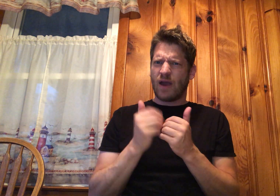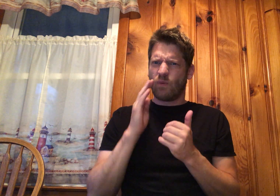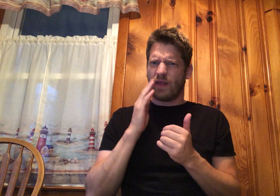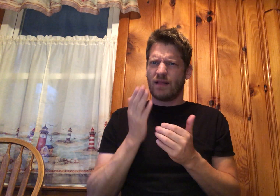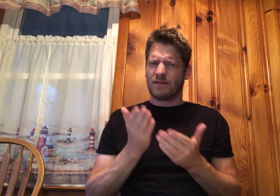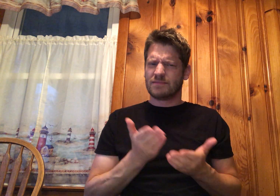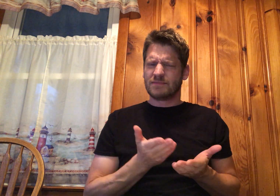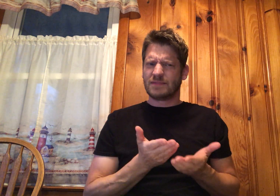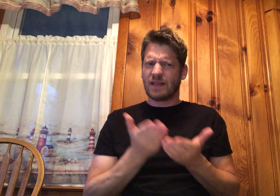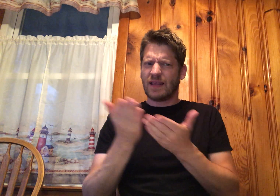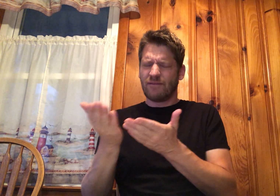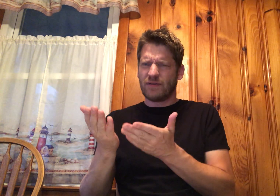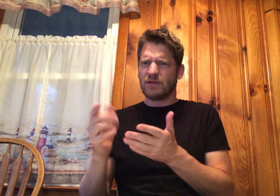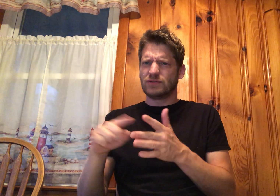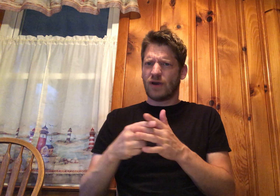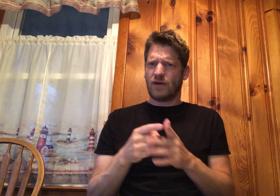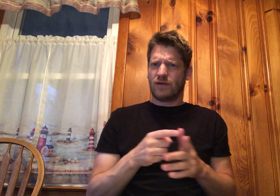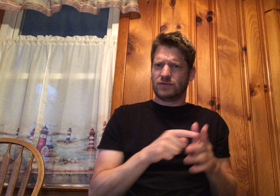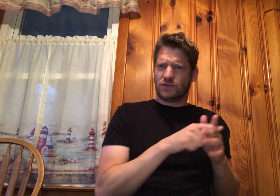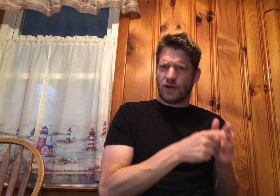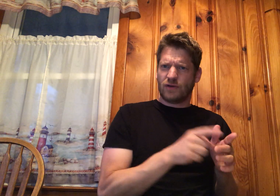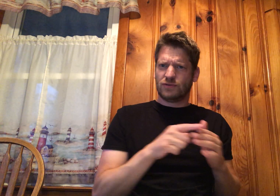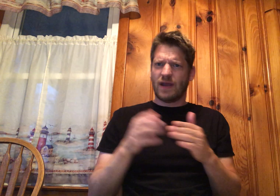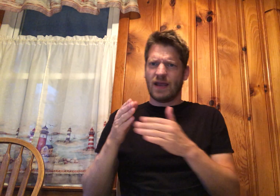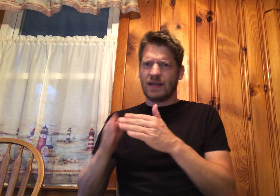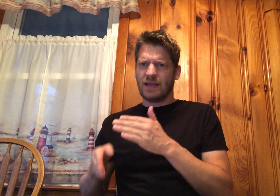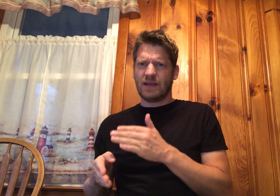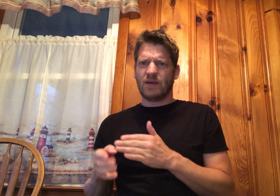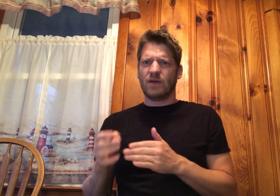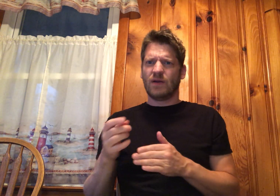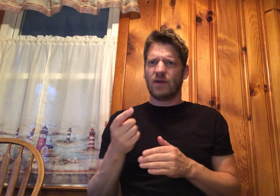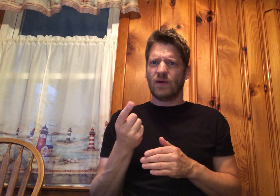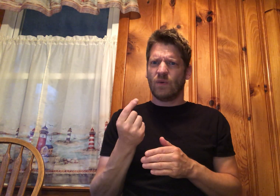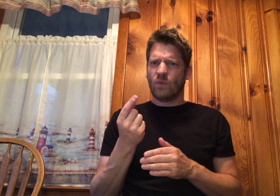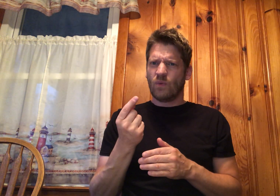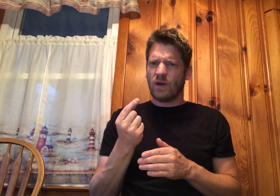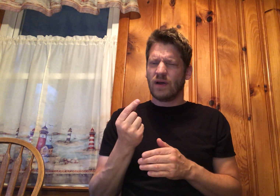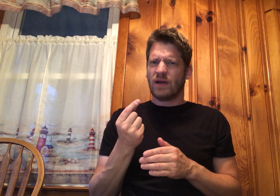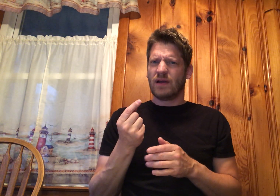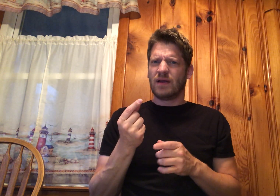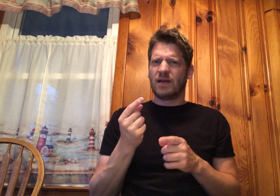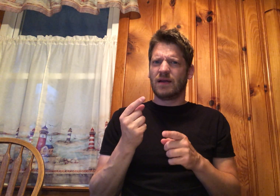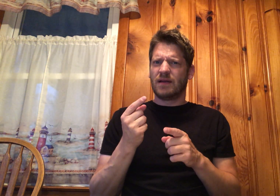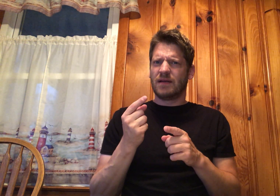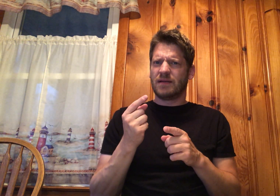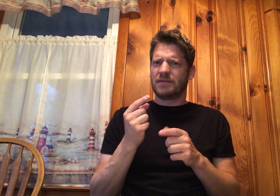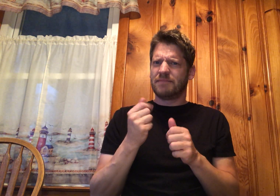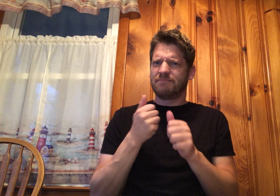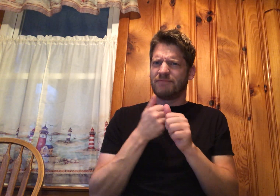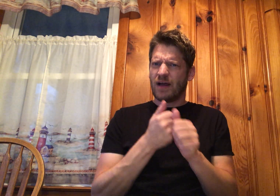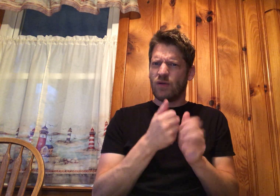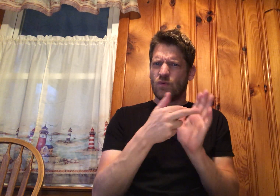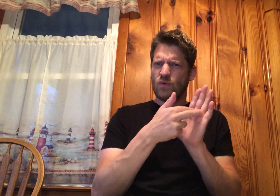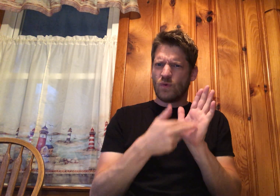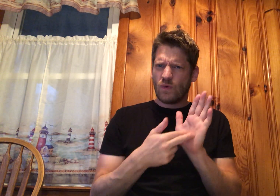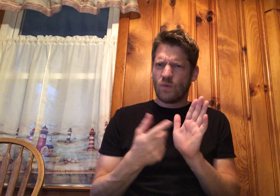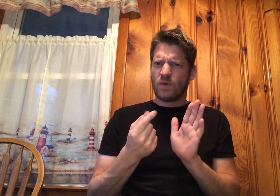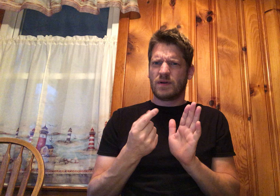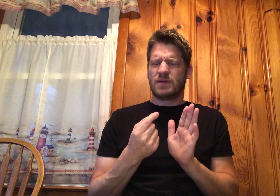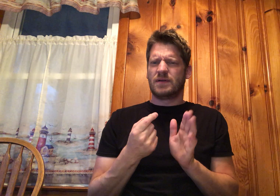are the criteria you have to be followed, and what are the systematic approach you have to follow, and what are the discipline that you have to